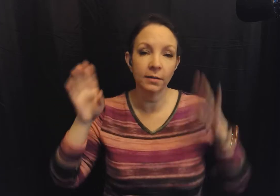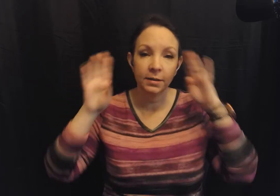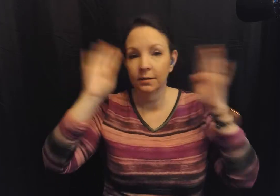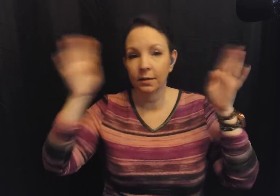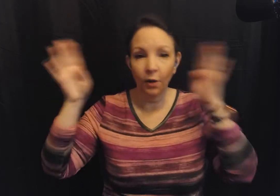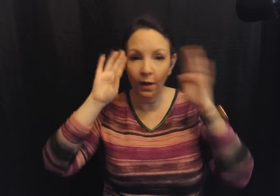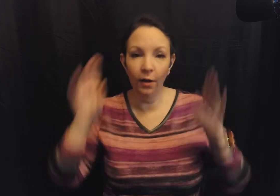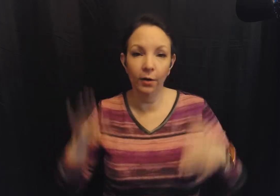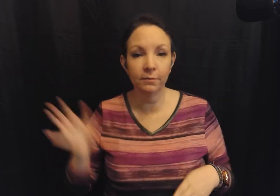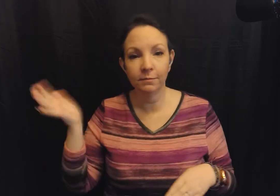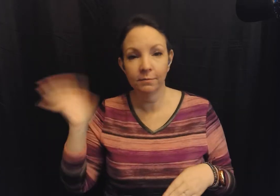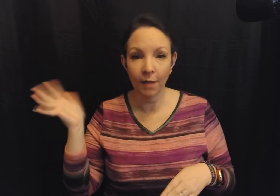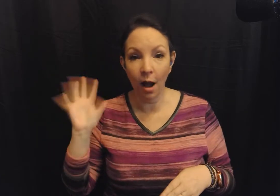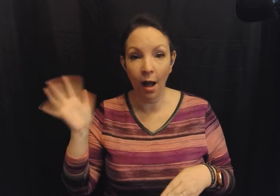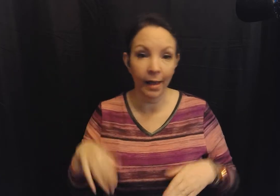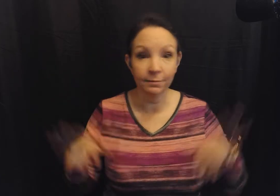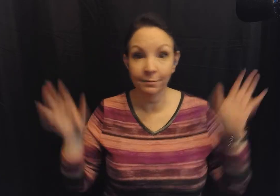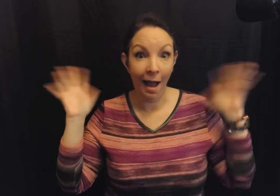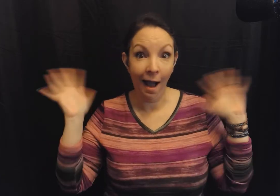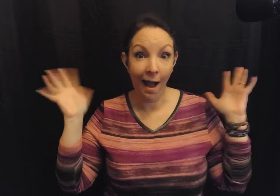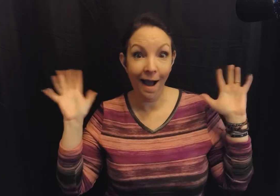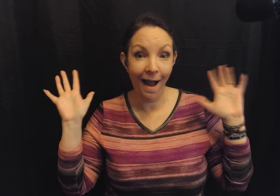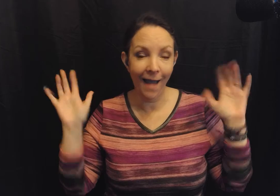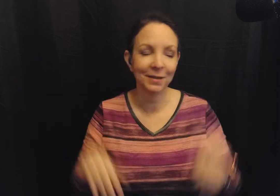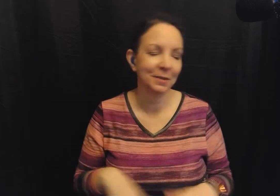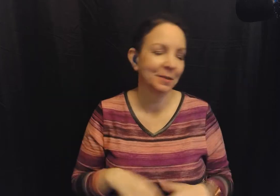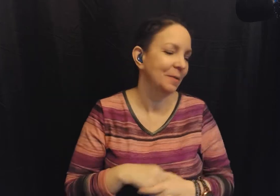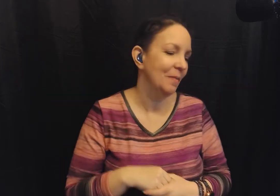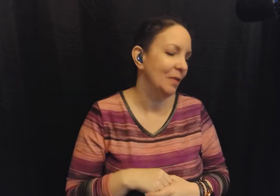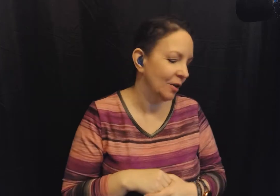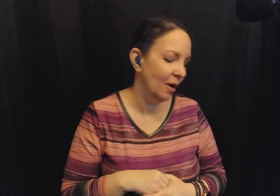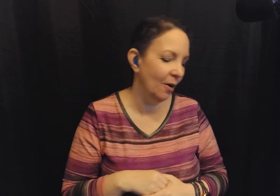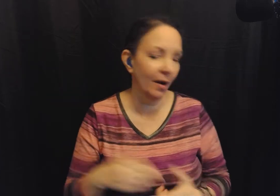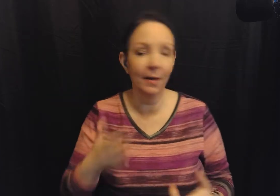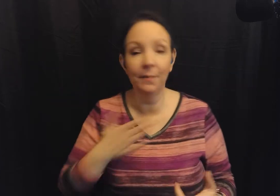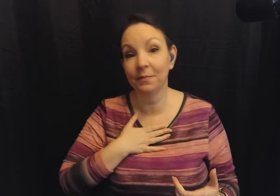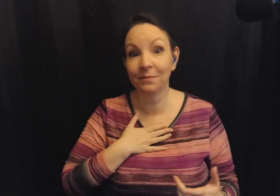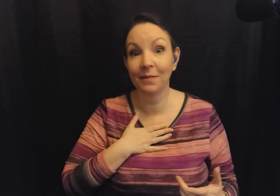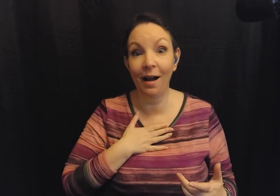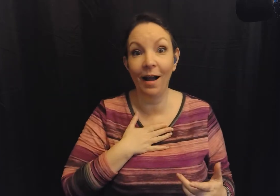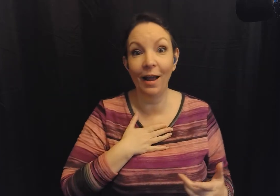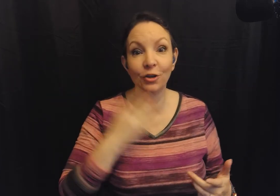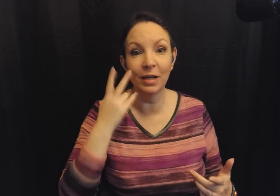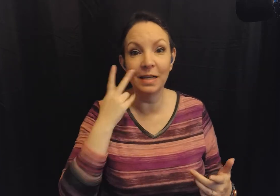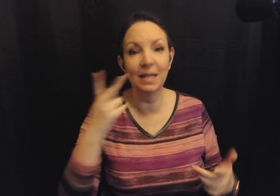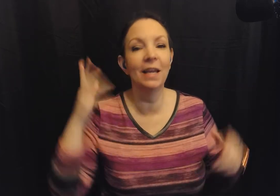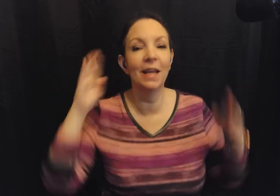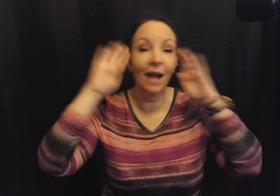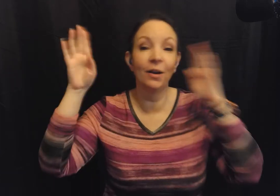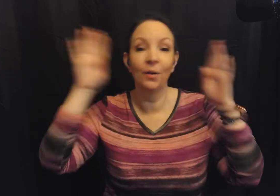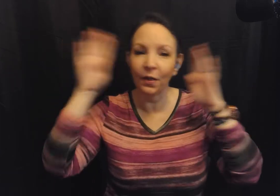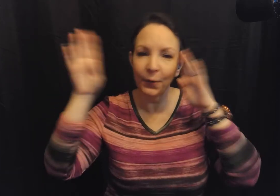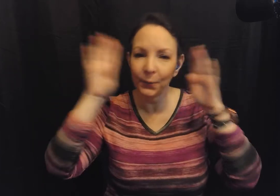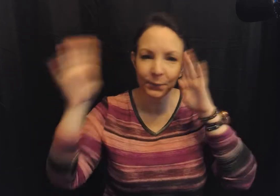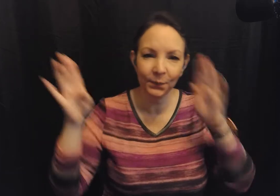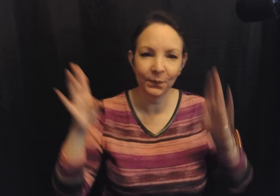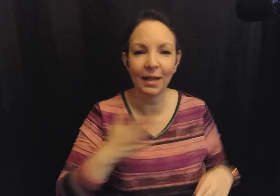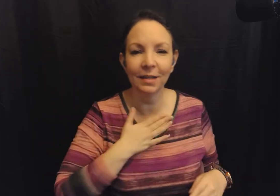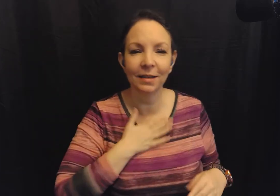or hello, hi, hi. So as you can see, I go hello. That that's